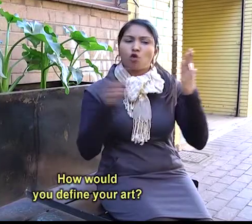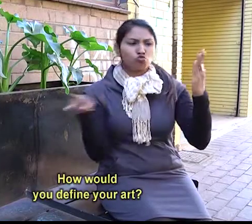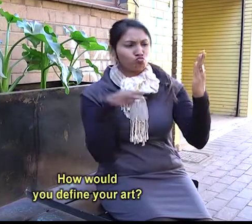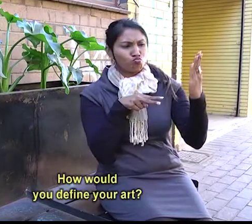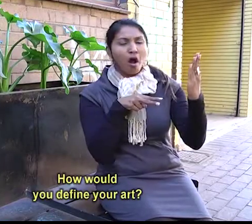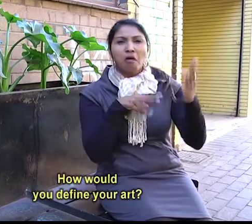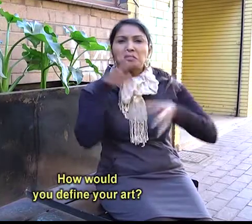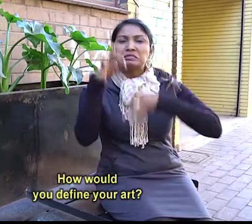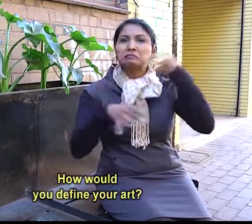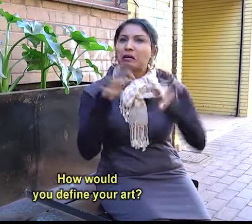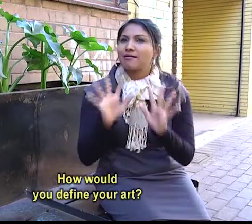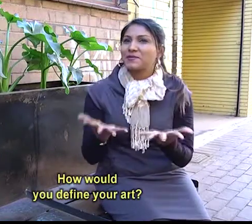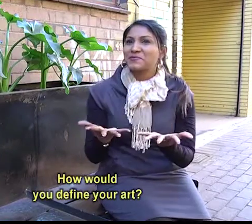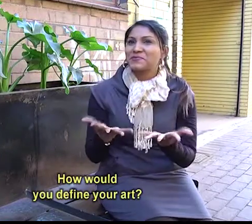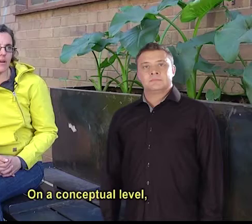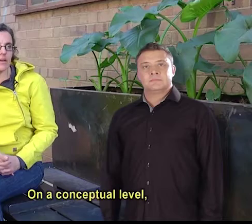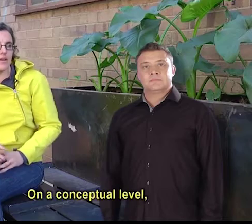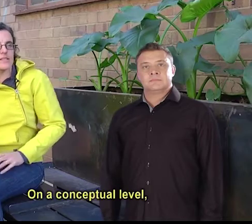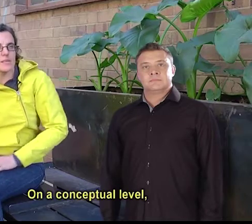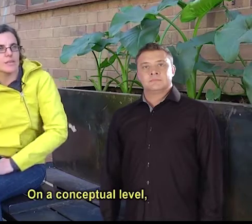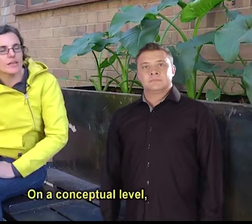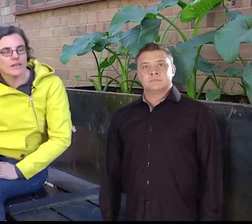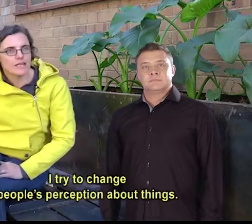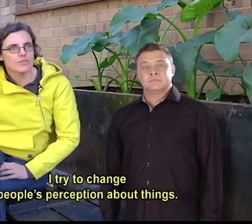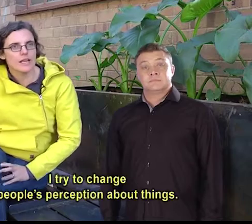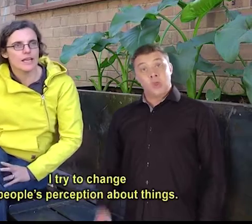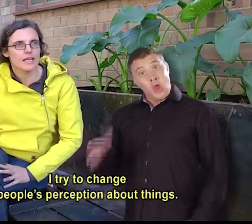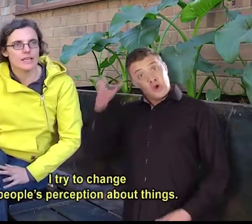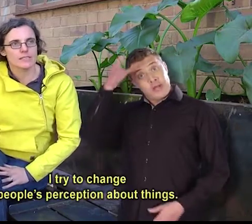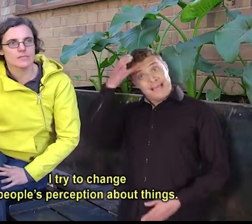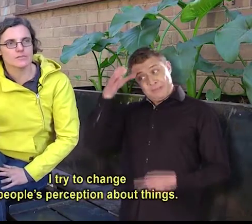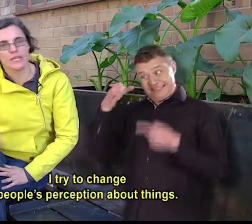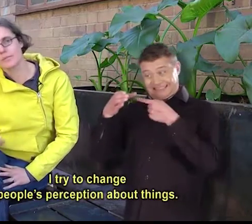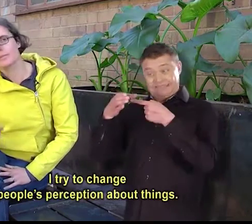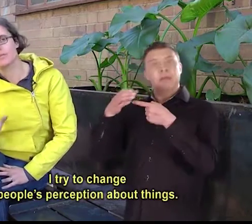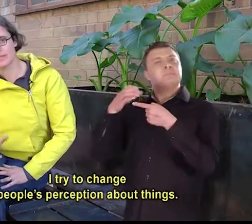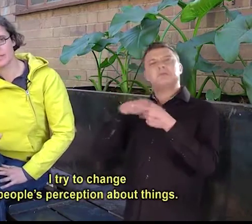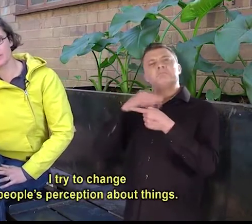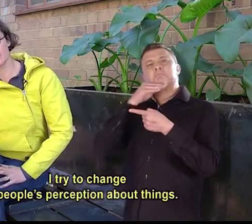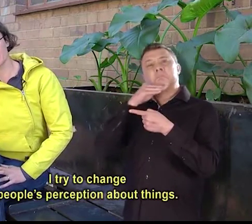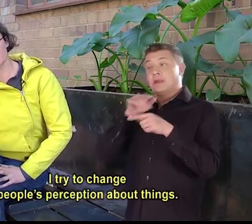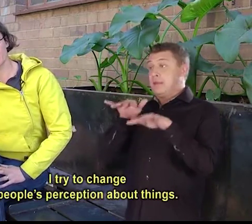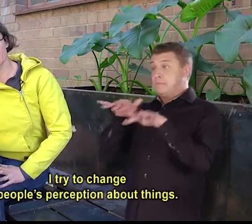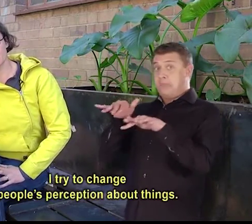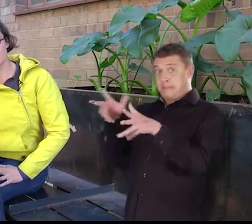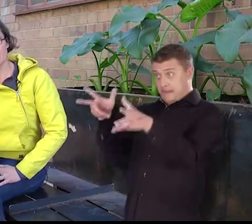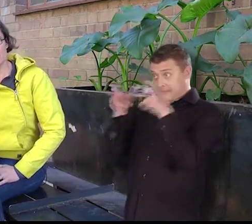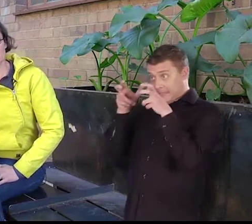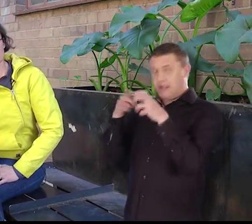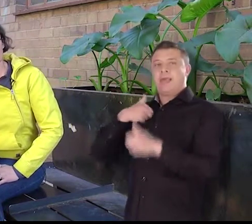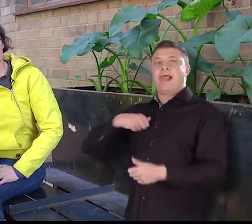How would you define your art? On a conceptual level, I try and change people's perceptions about